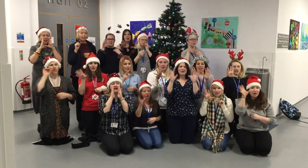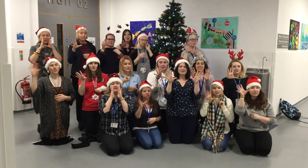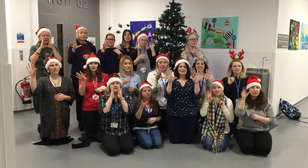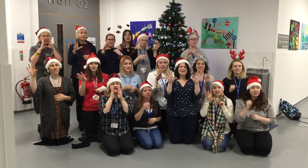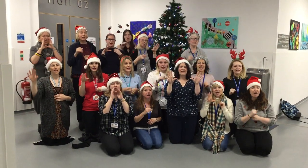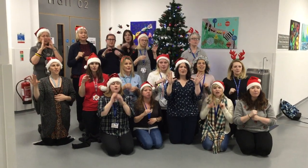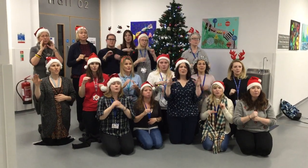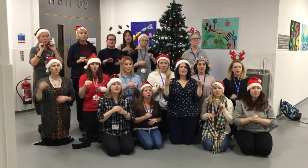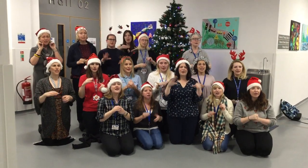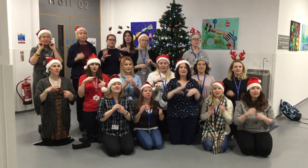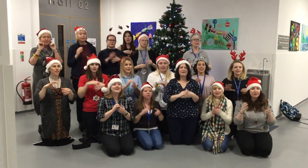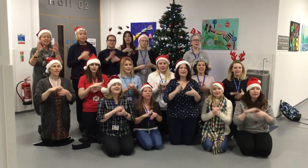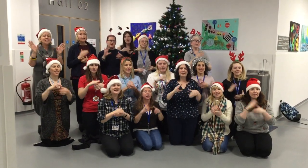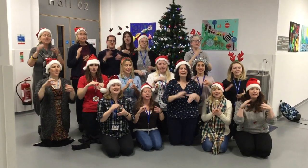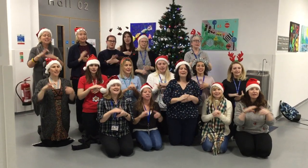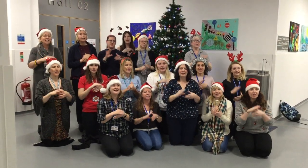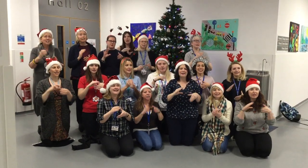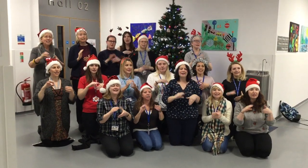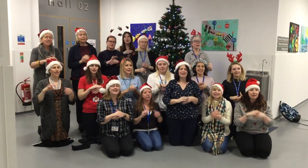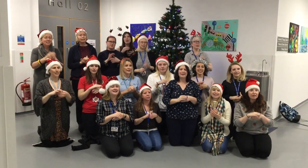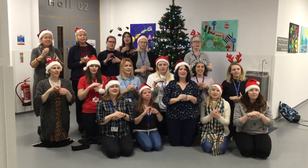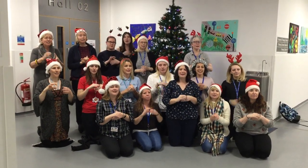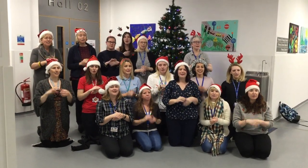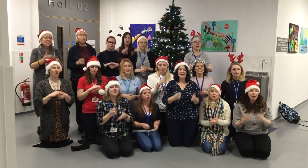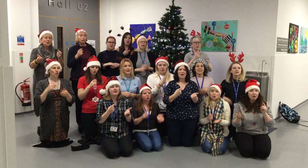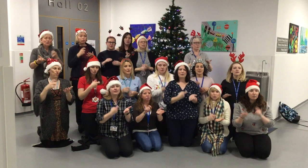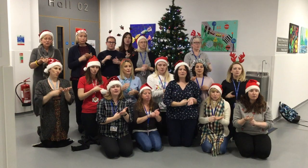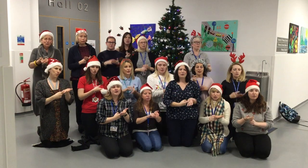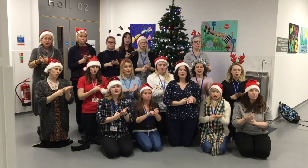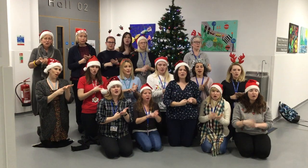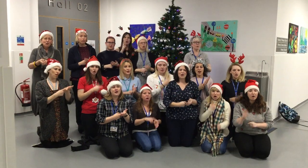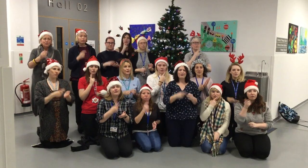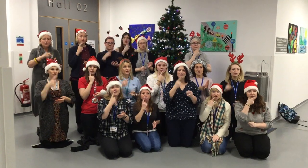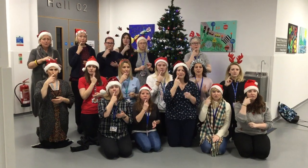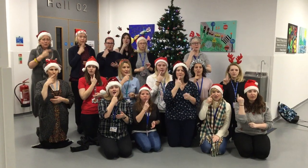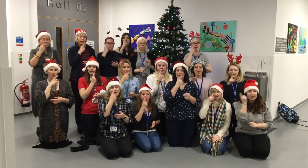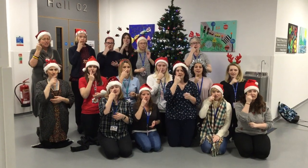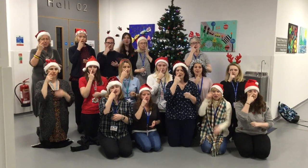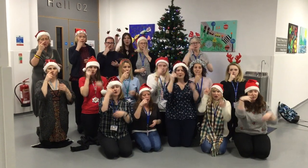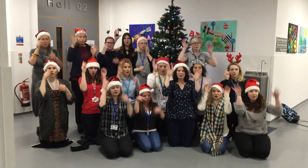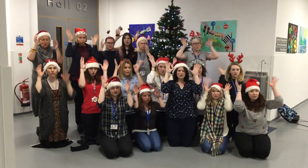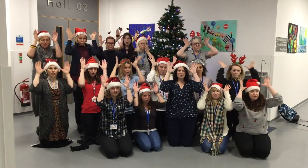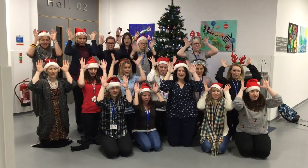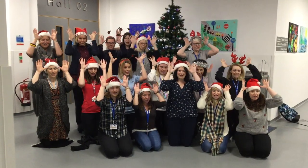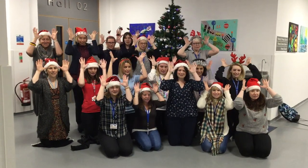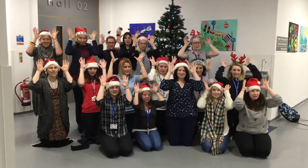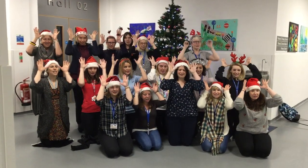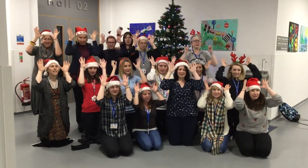shouted out with glee Rudolph the red-nosed reindeer,